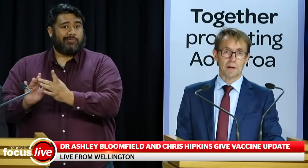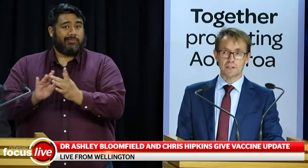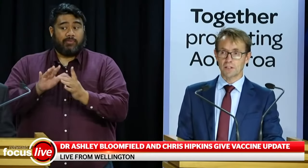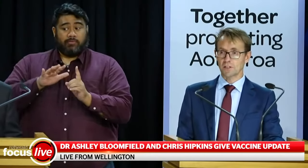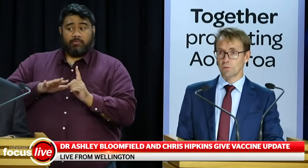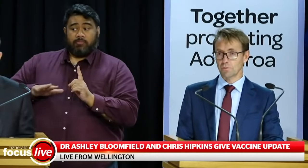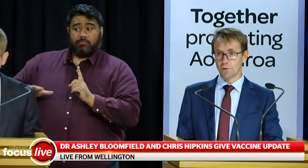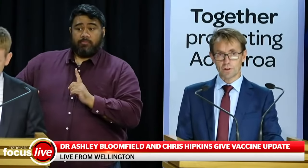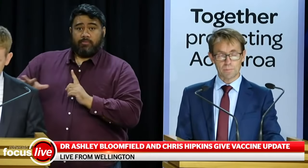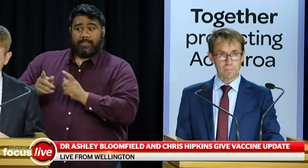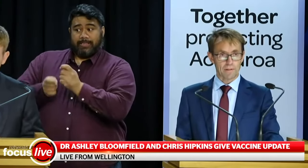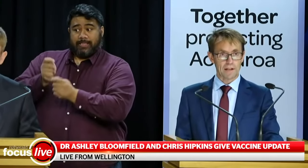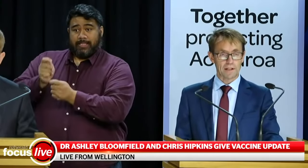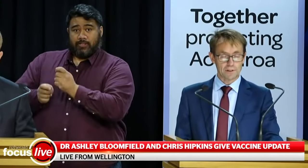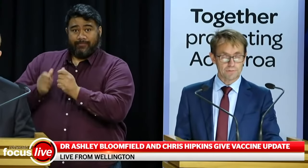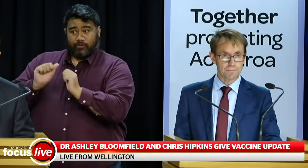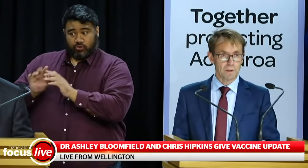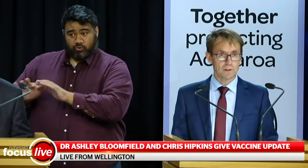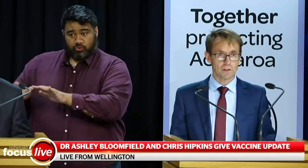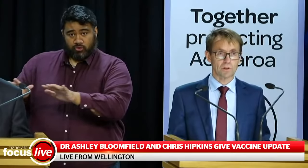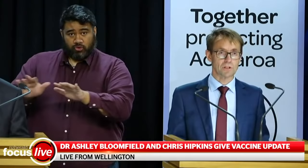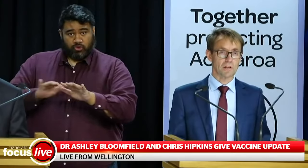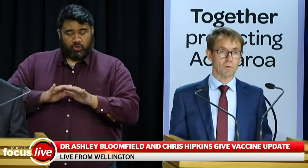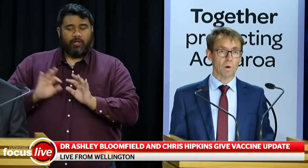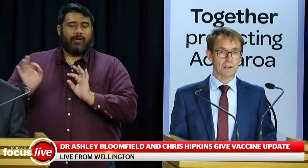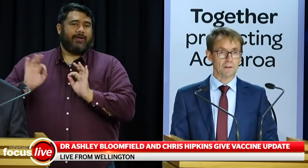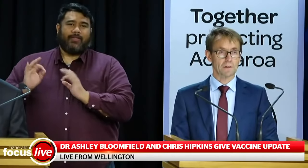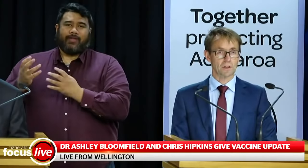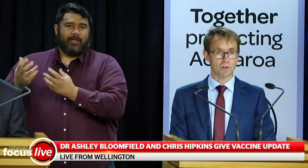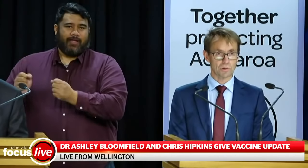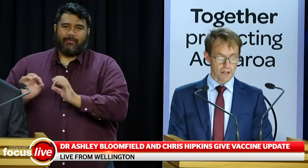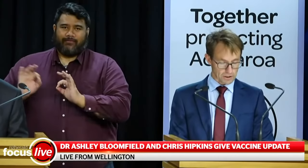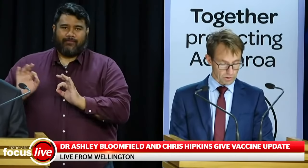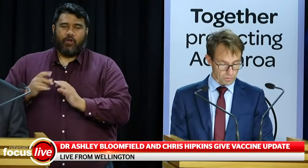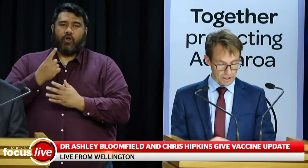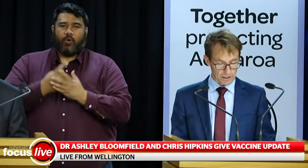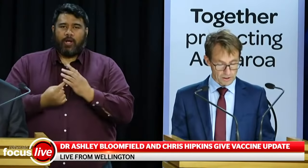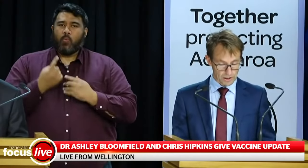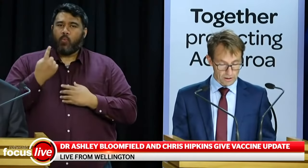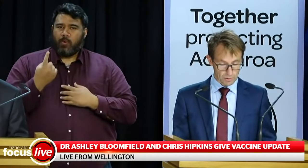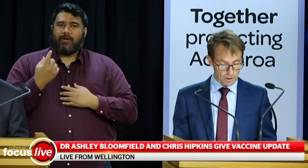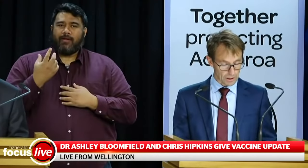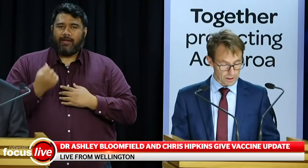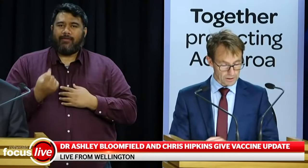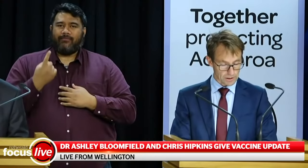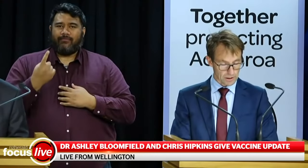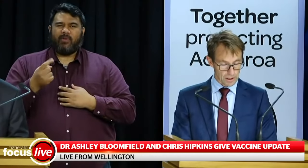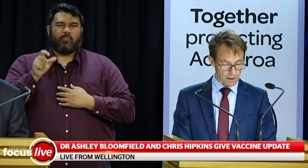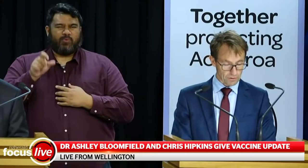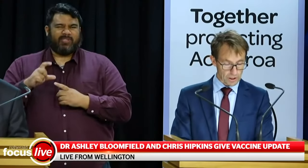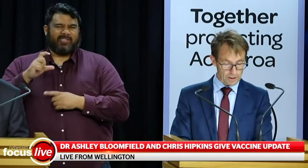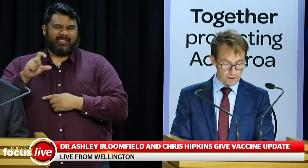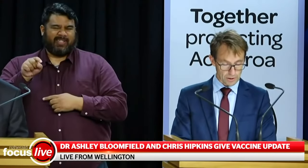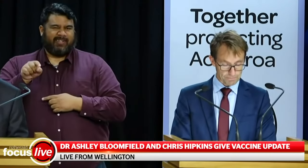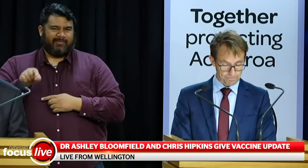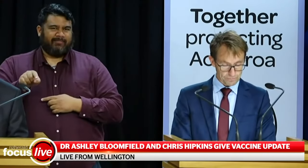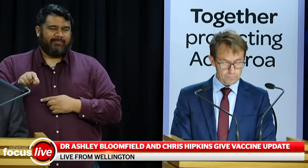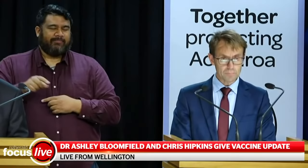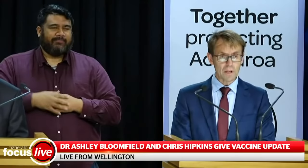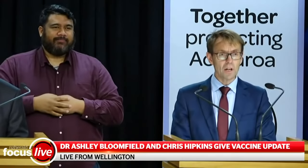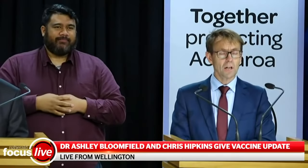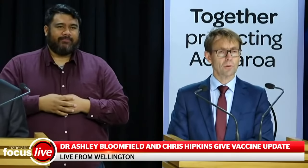the remaining tests are in for those people and they're negative. So we just have the one additional case, which was case C that we announced a few days